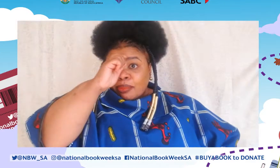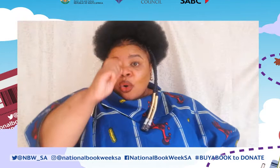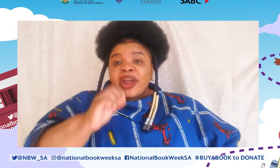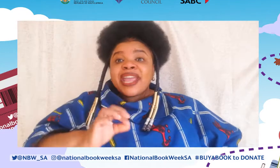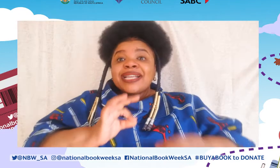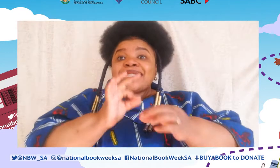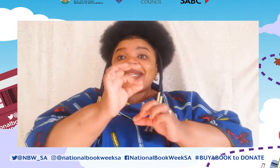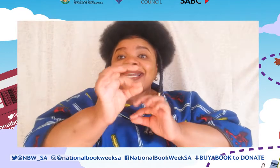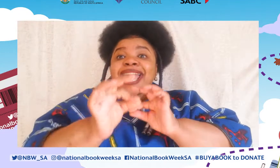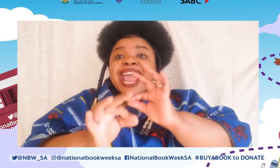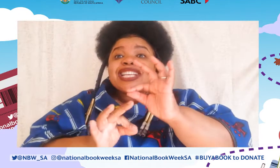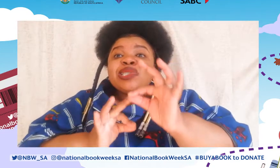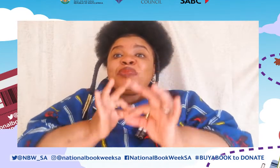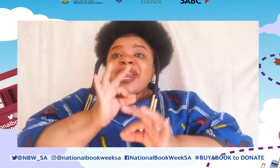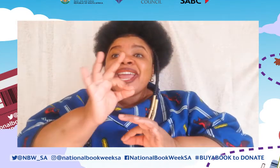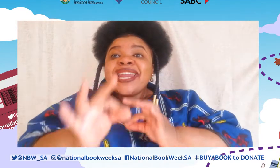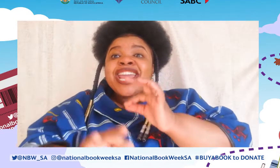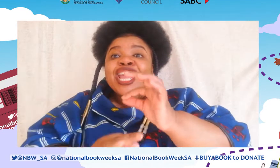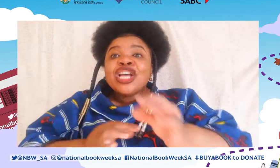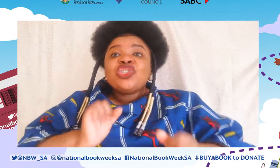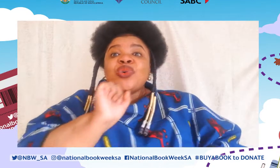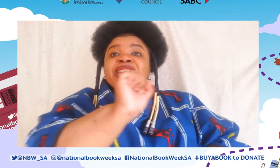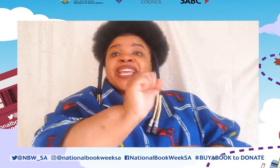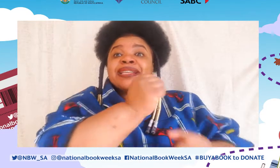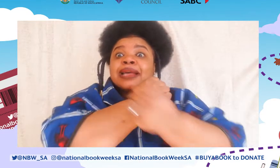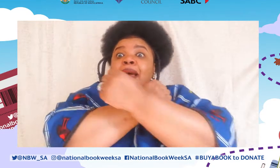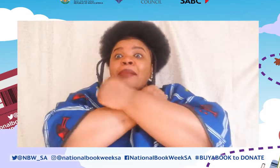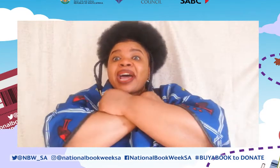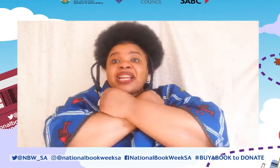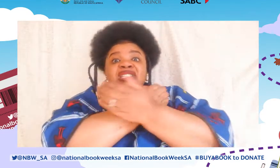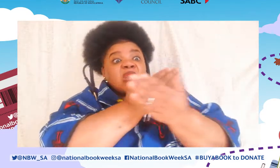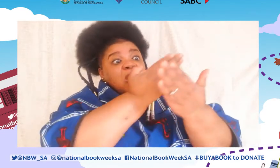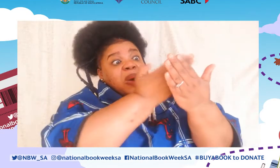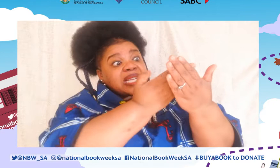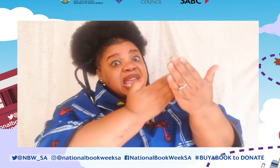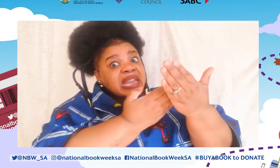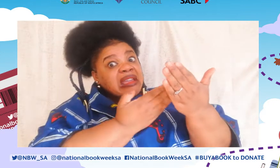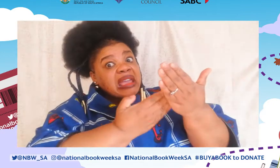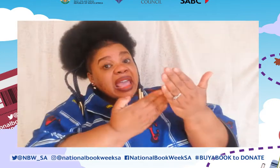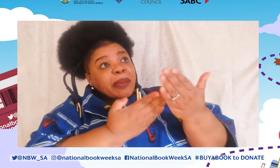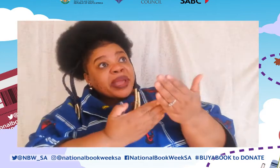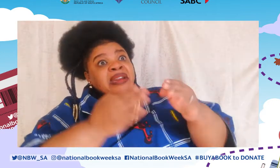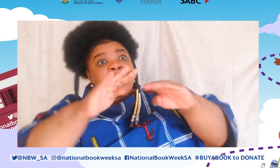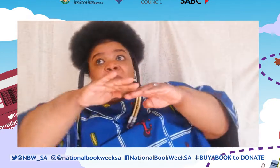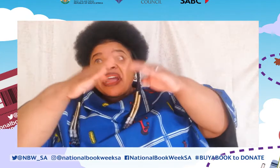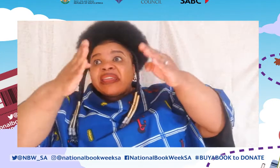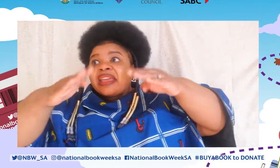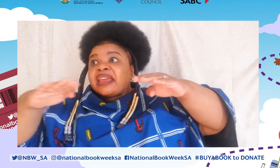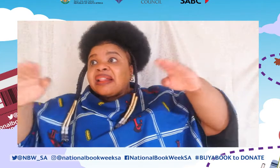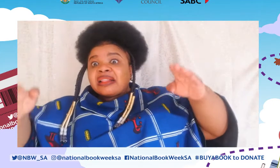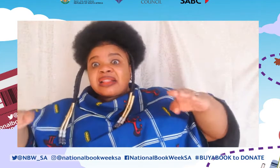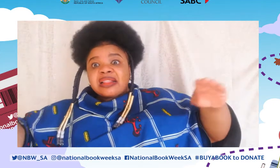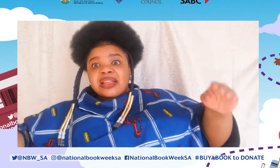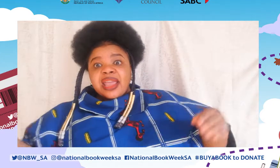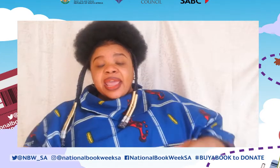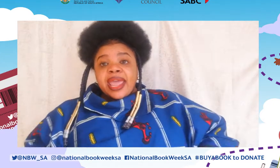And the boy started explaining to his parents what had happened by the